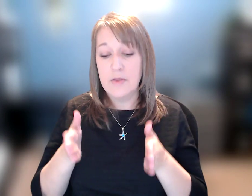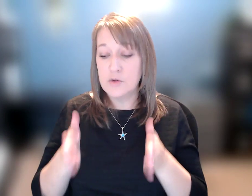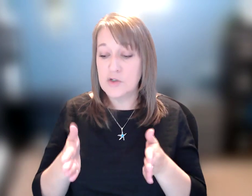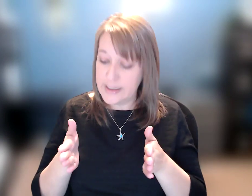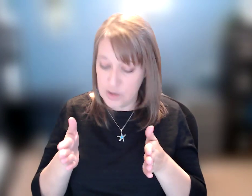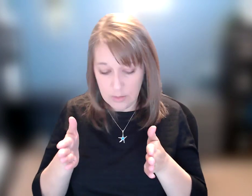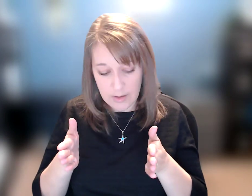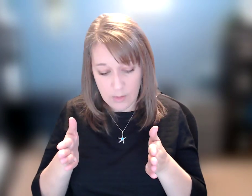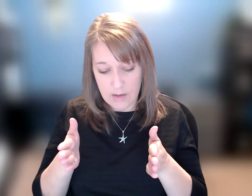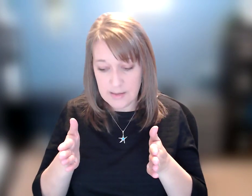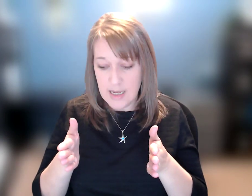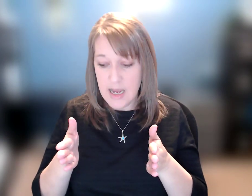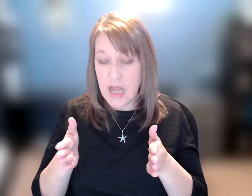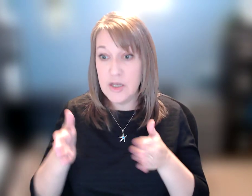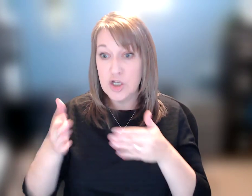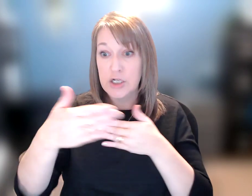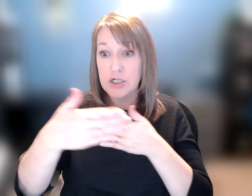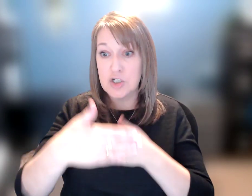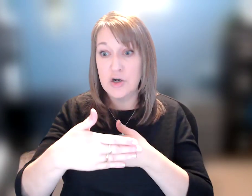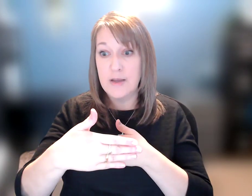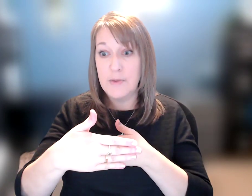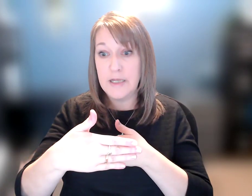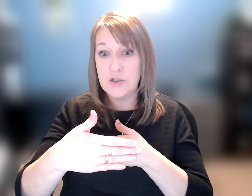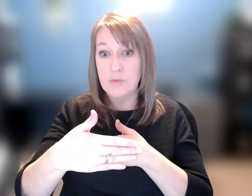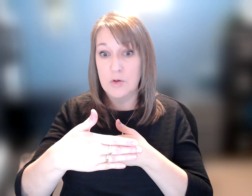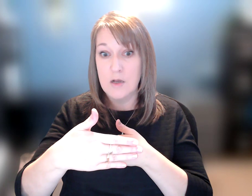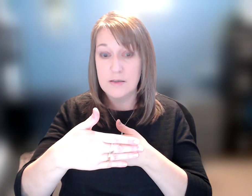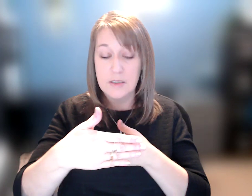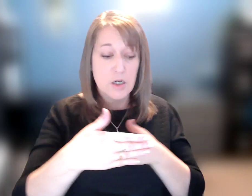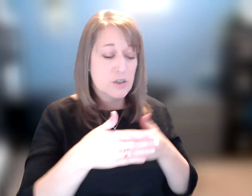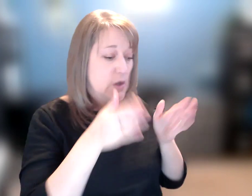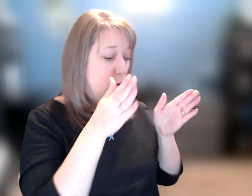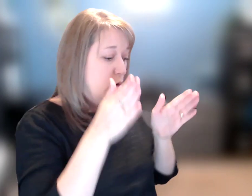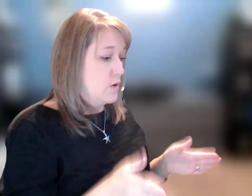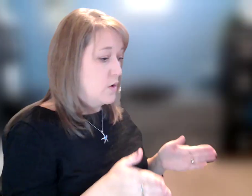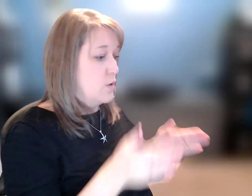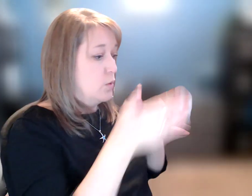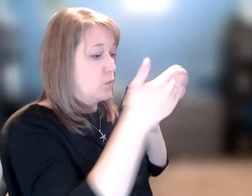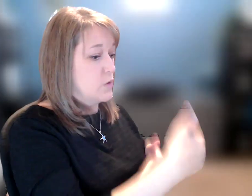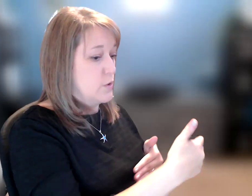those are like two little walls, and then you're going to turn them and make two more walls. So